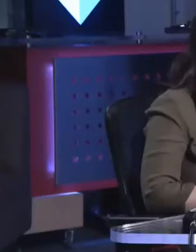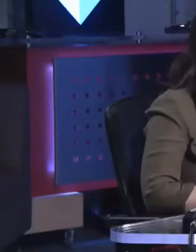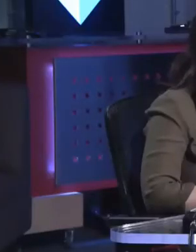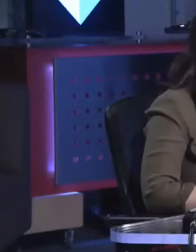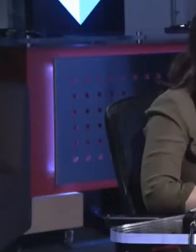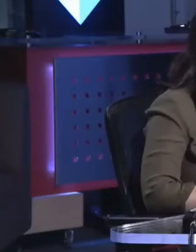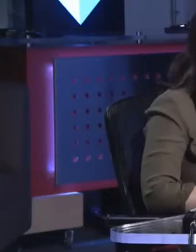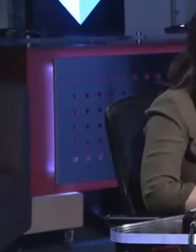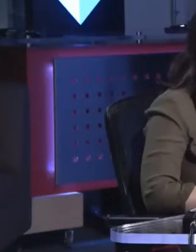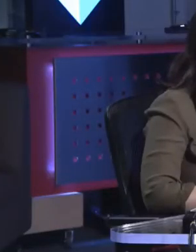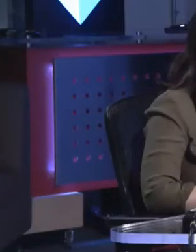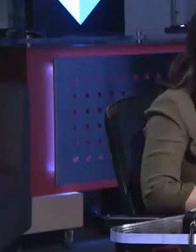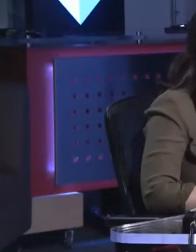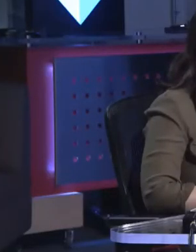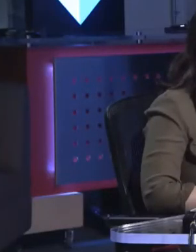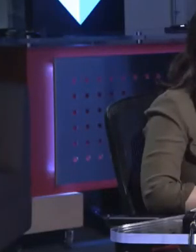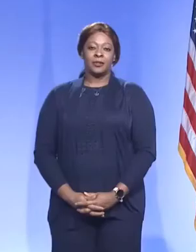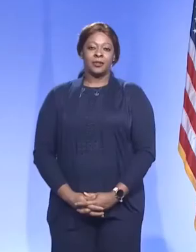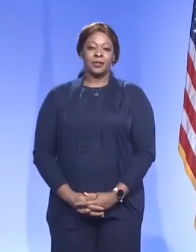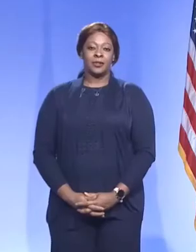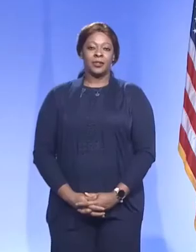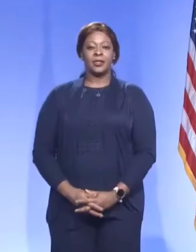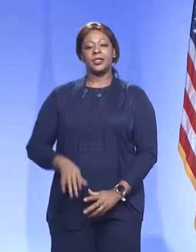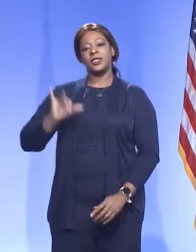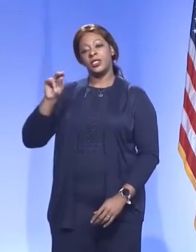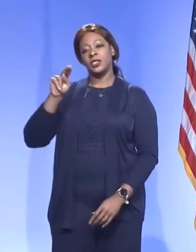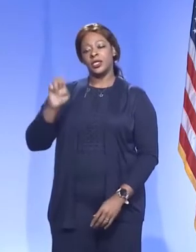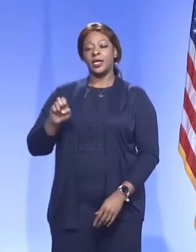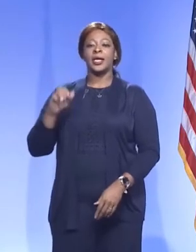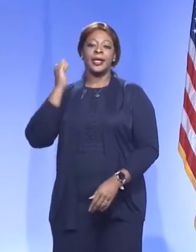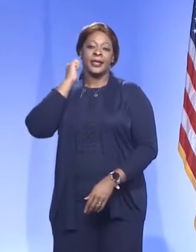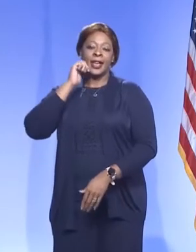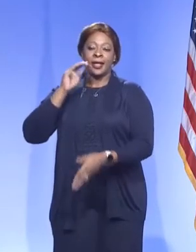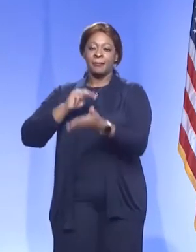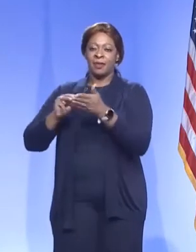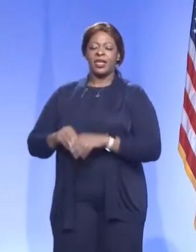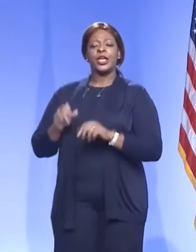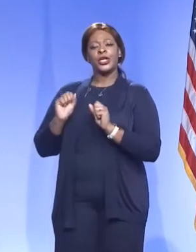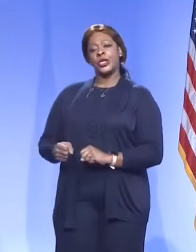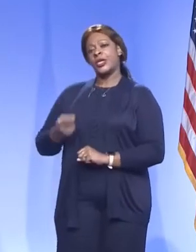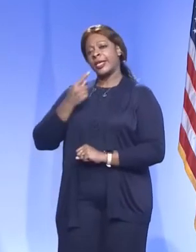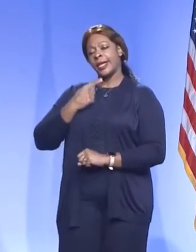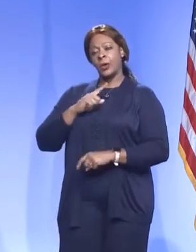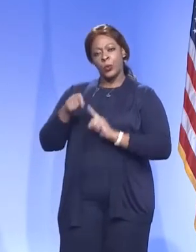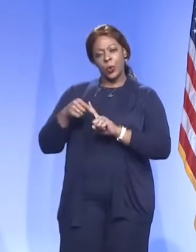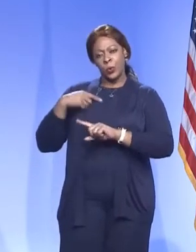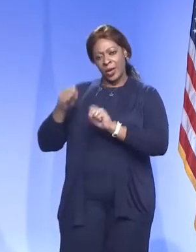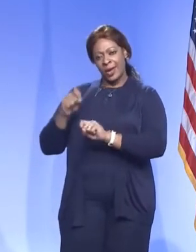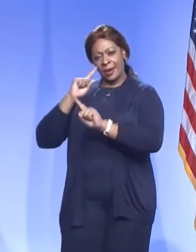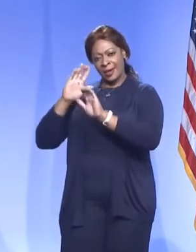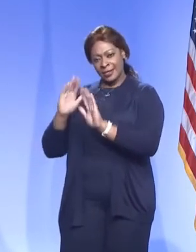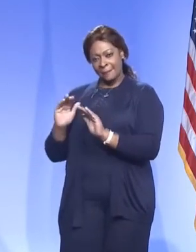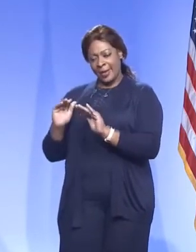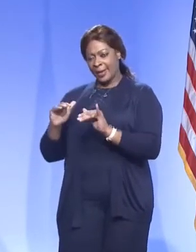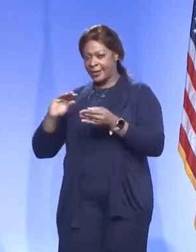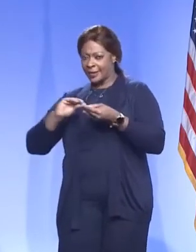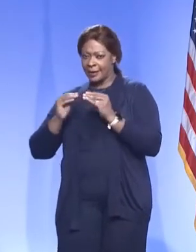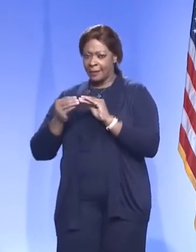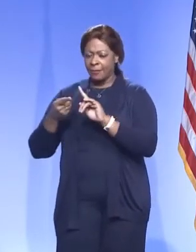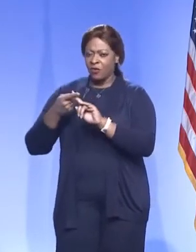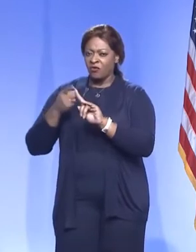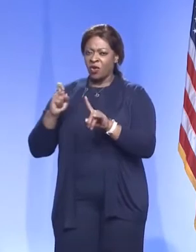in time, that number doesn't, it's not a, it's impossible to capture an accurate